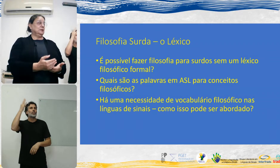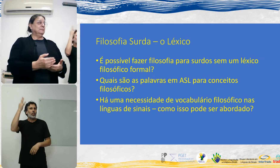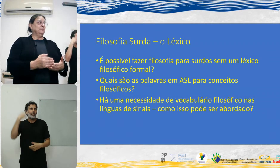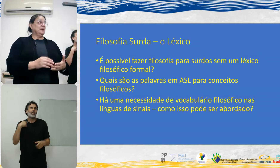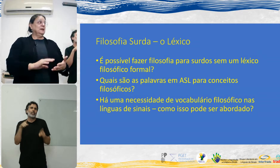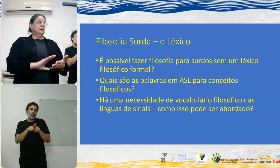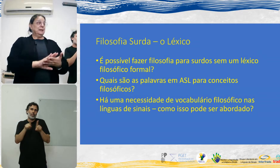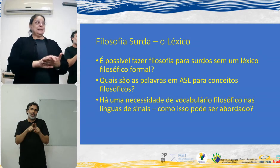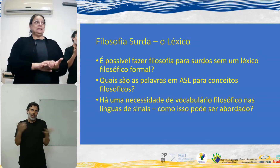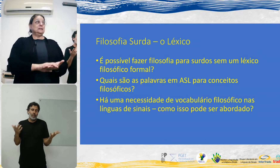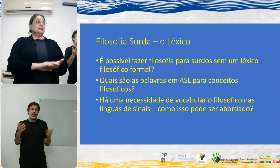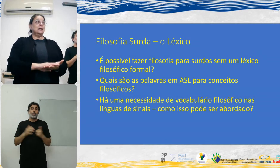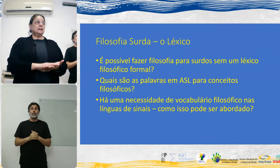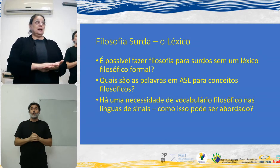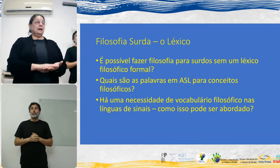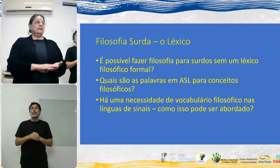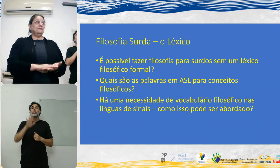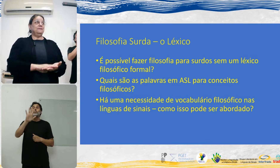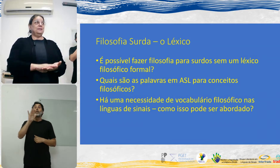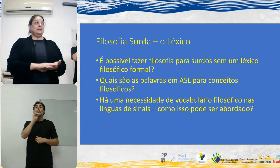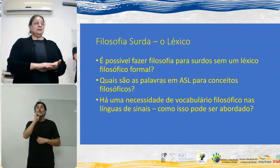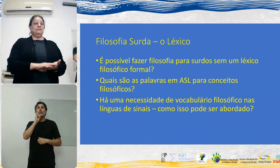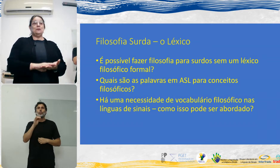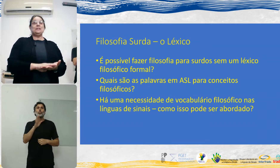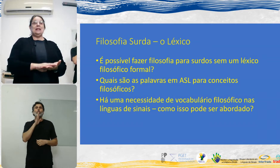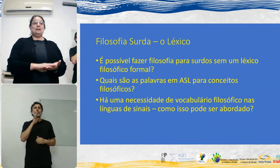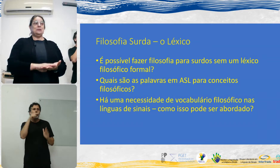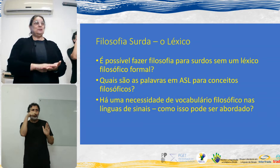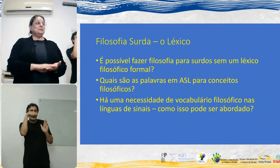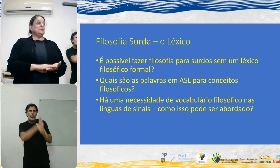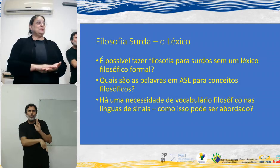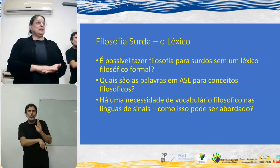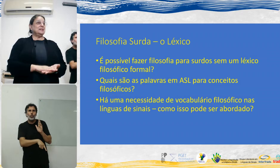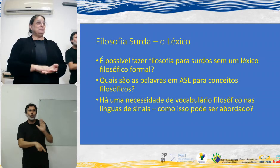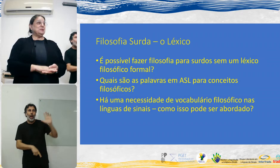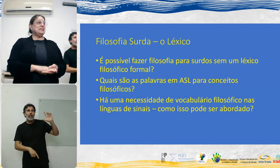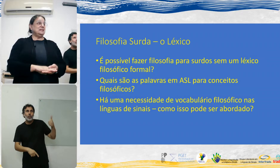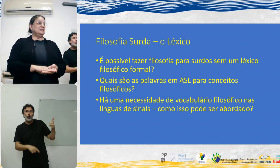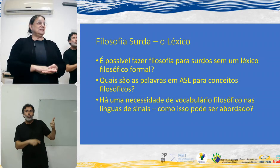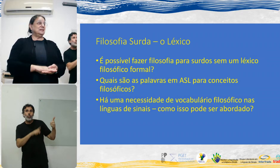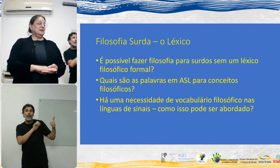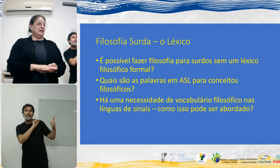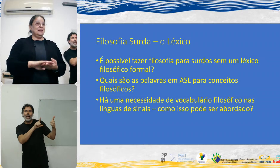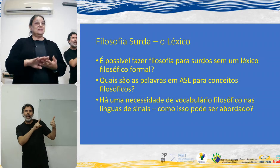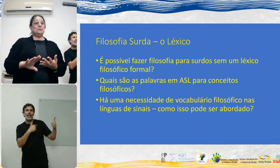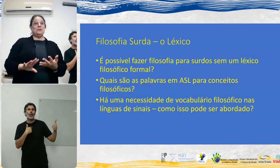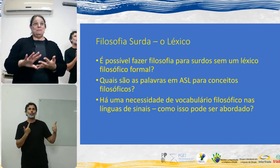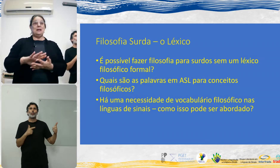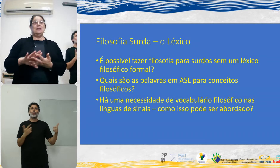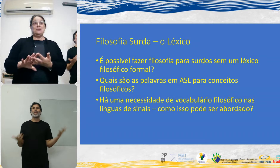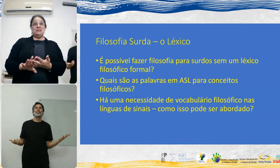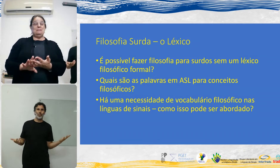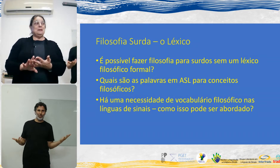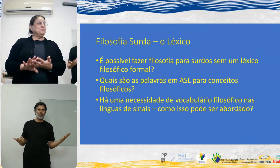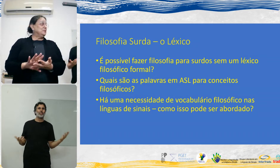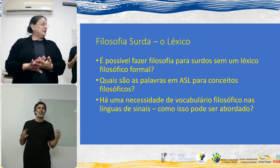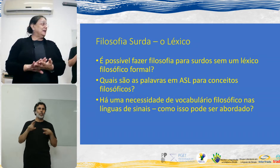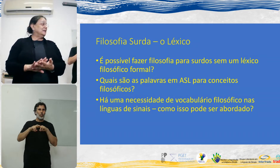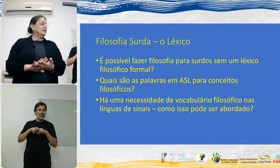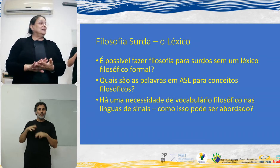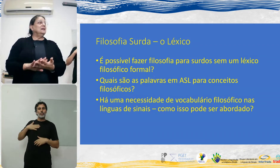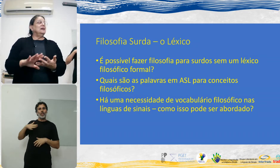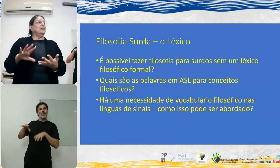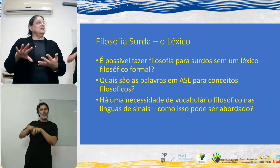language. But I did not have the first language users expertise. And that's what my other team members